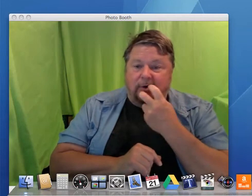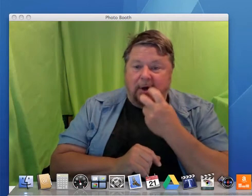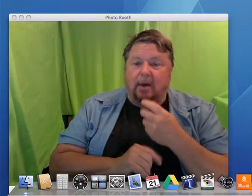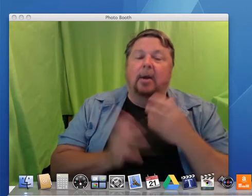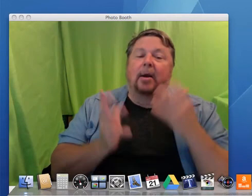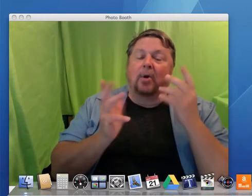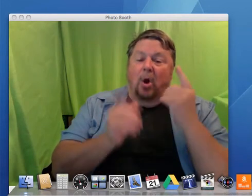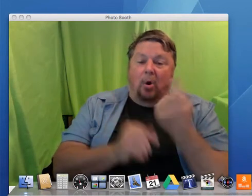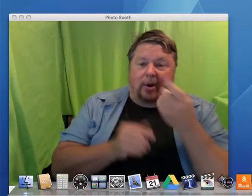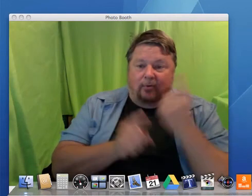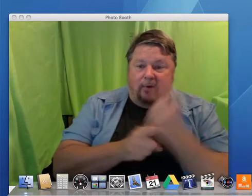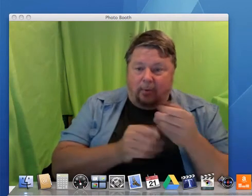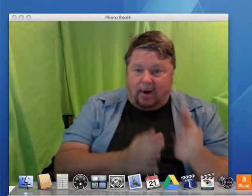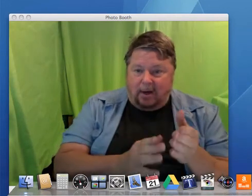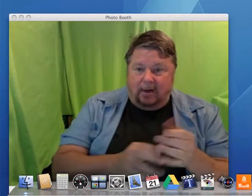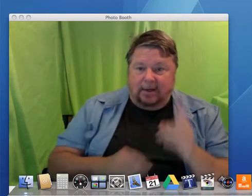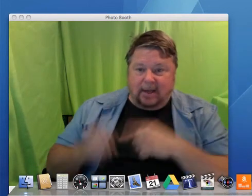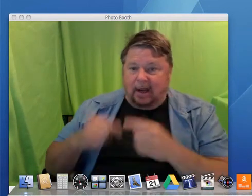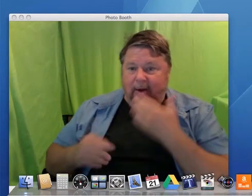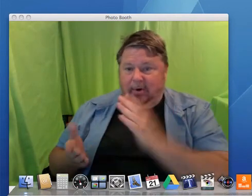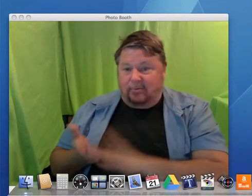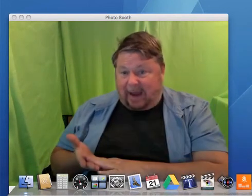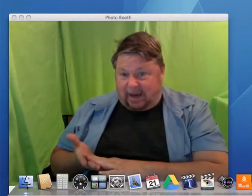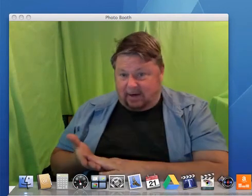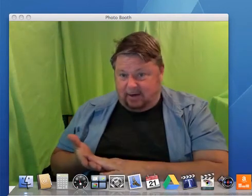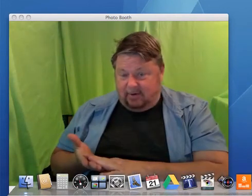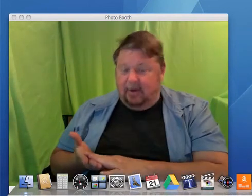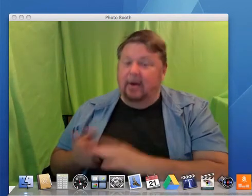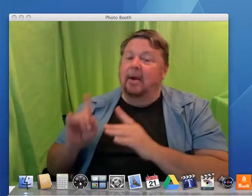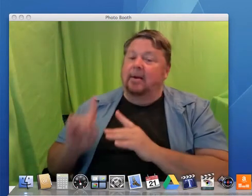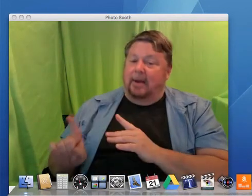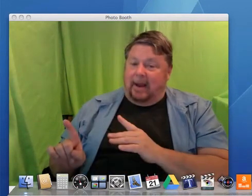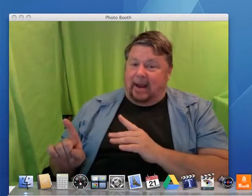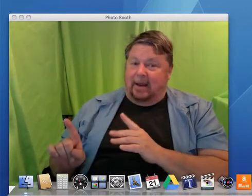speech only right way, sign language bad.